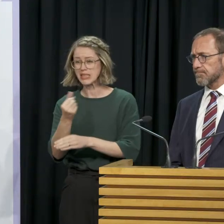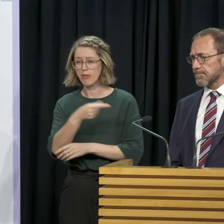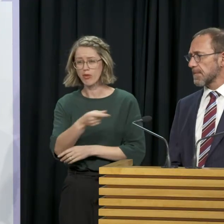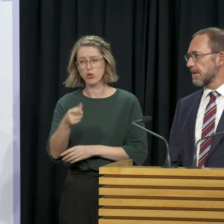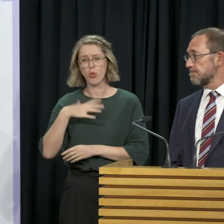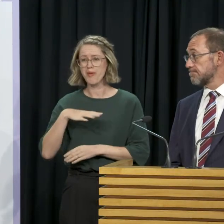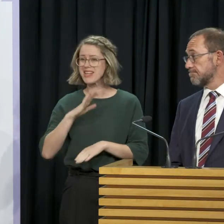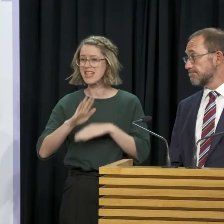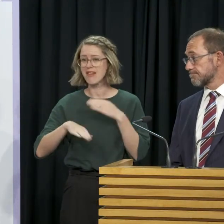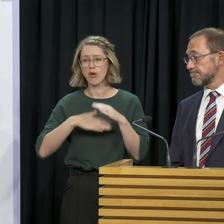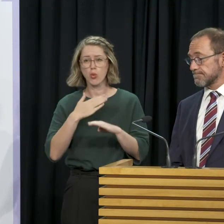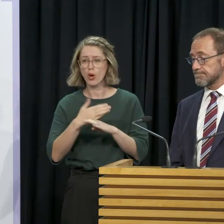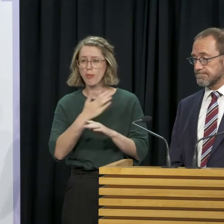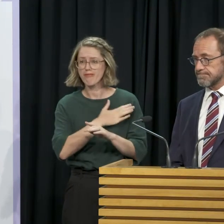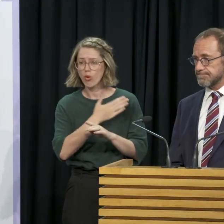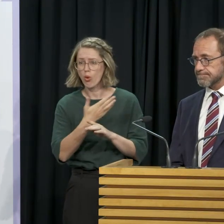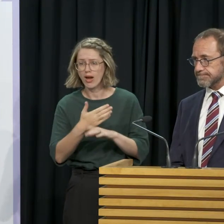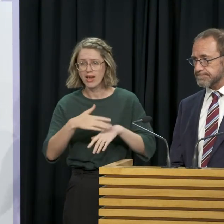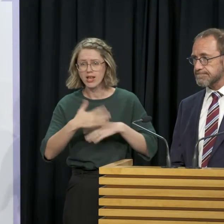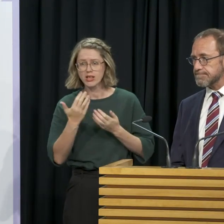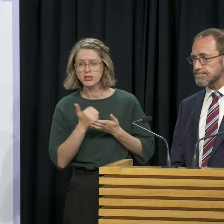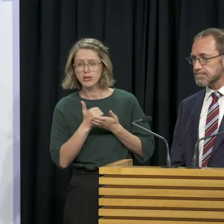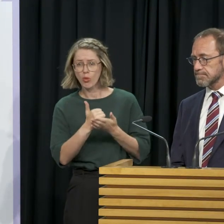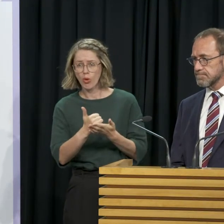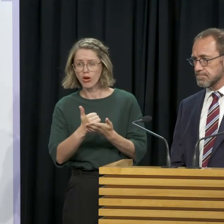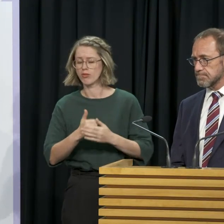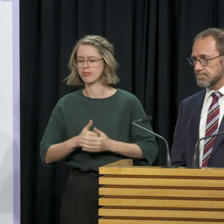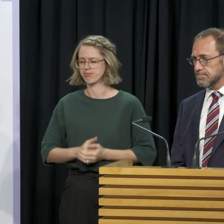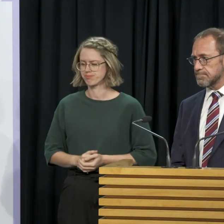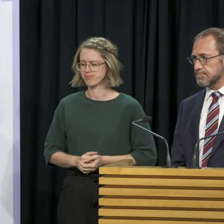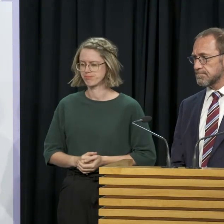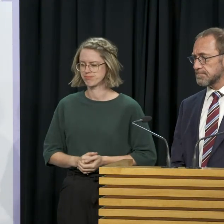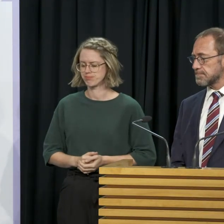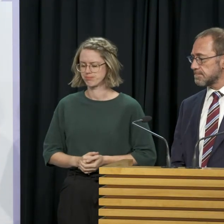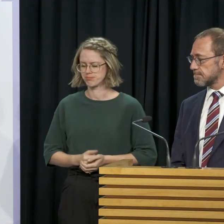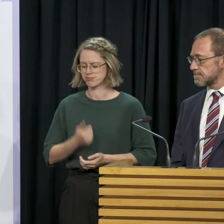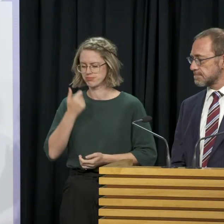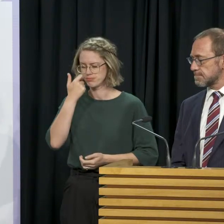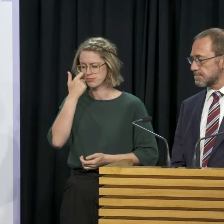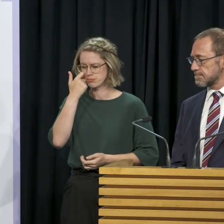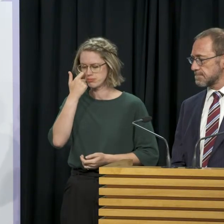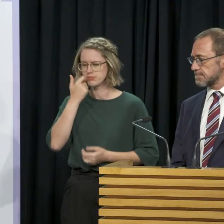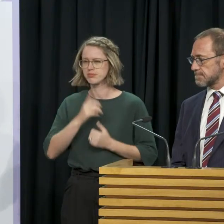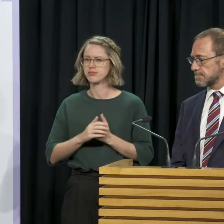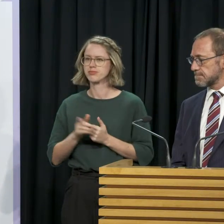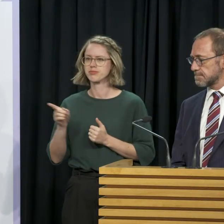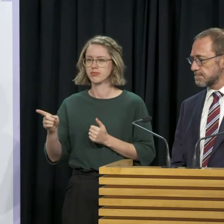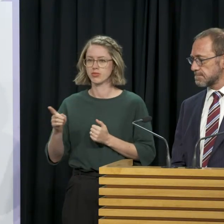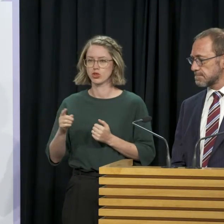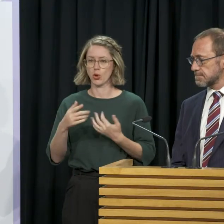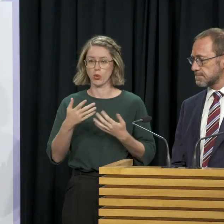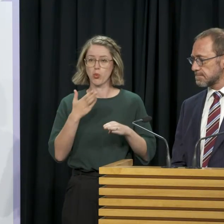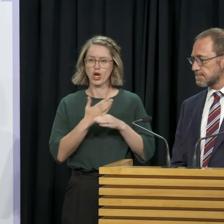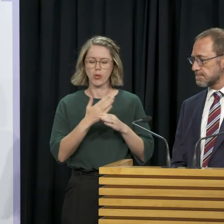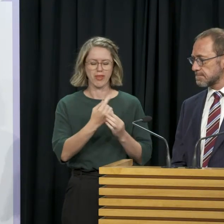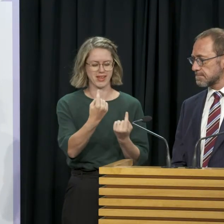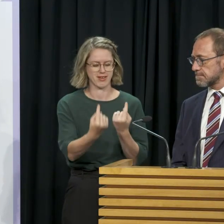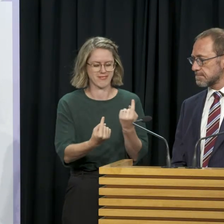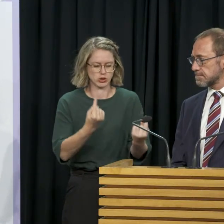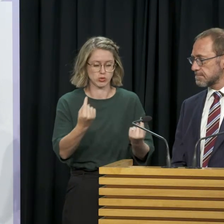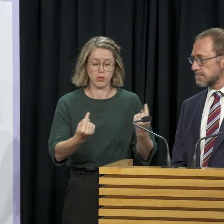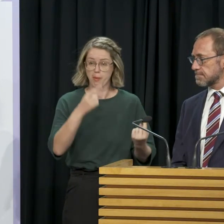their lives. It's actually been, in fact, with the individual case management, we've had,